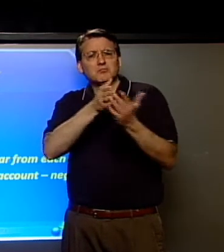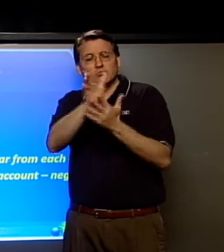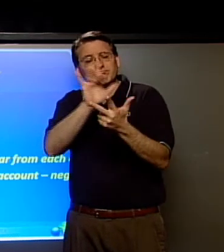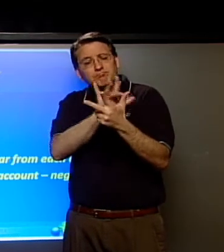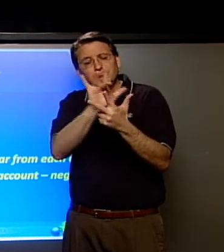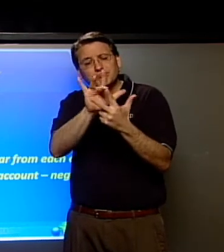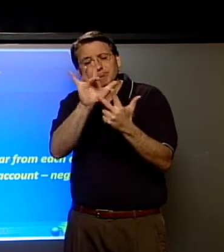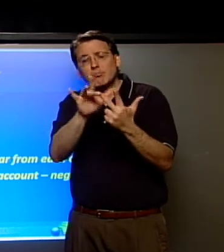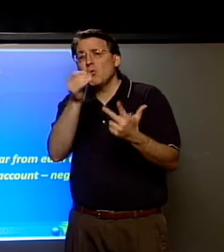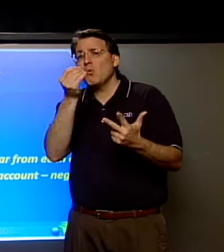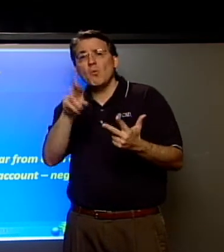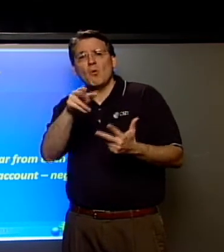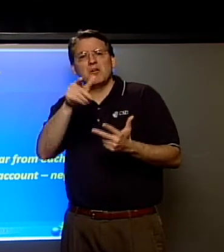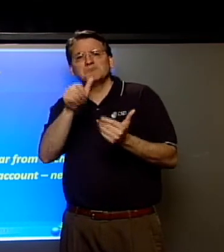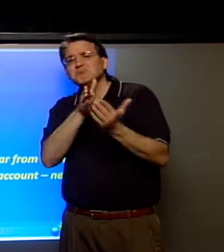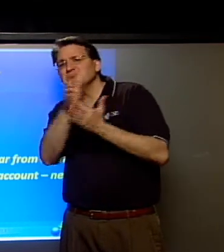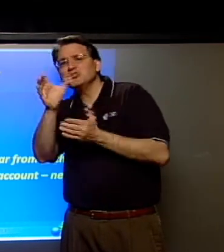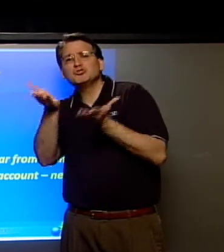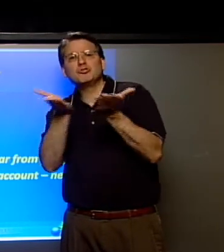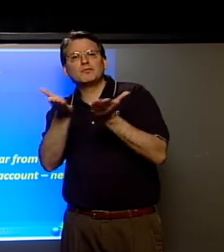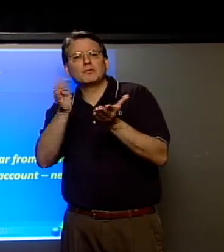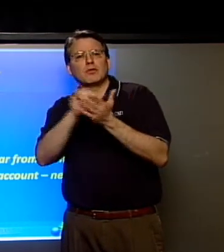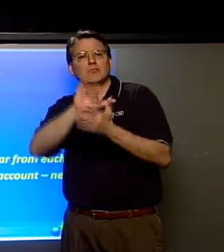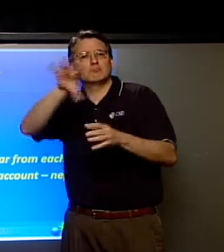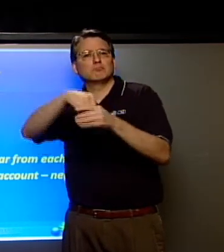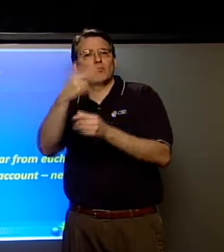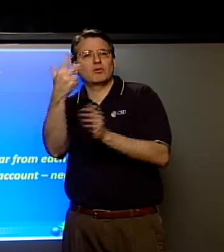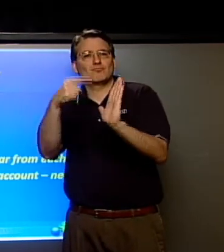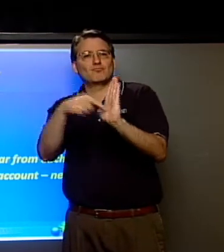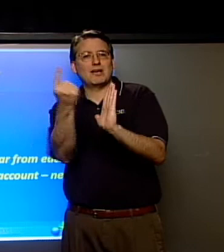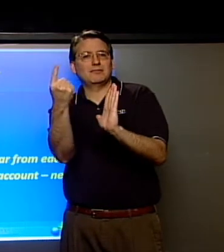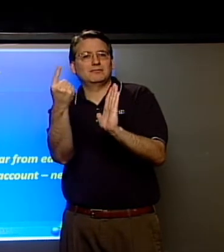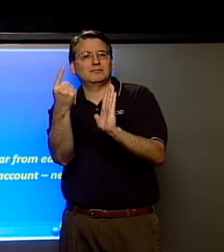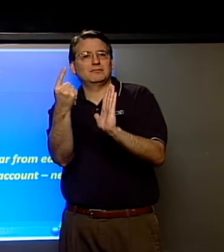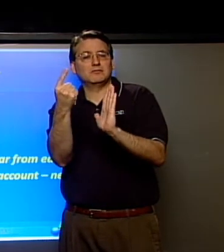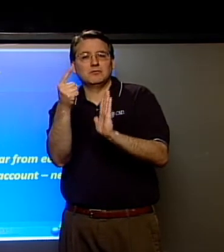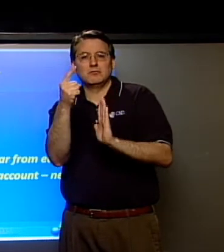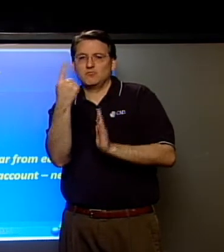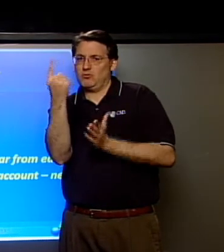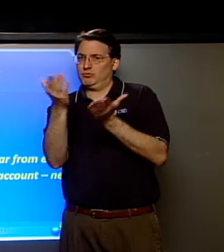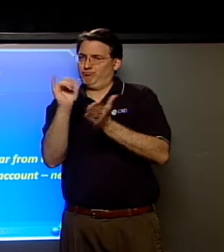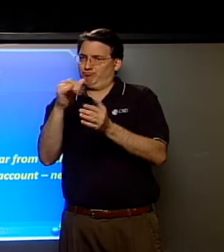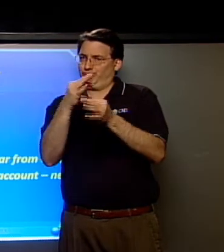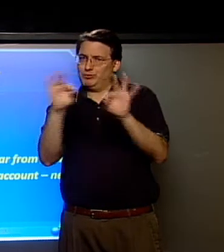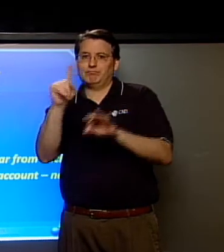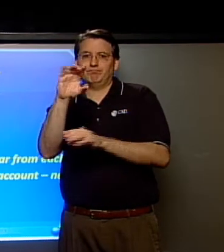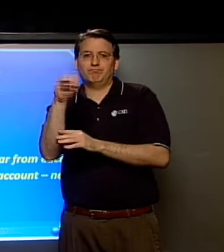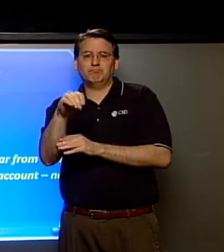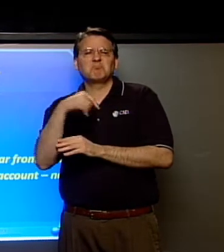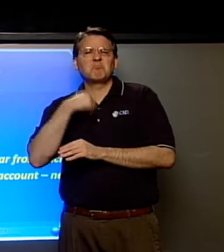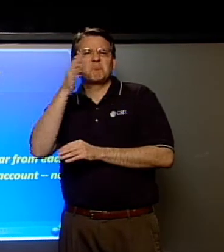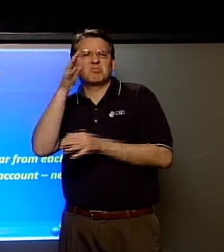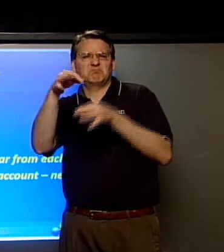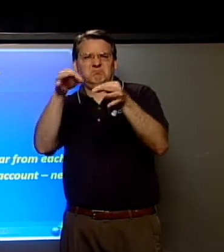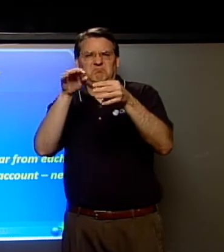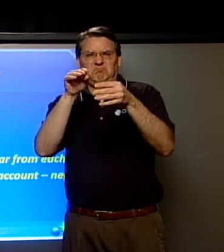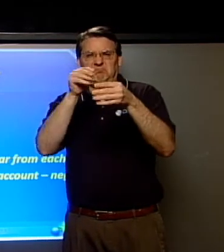TransUnion. You can contact them directly, or you can get them all 3 at the same time. You can